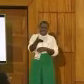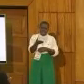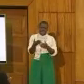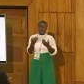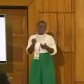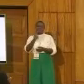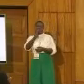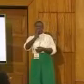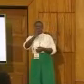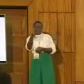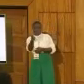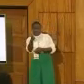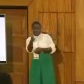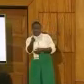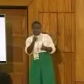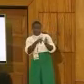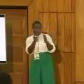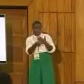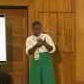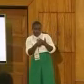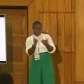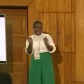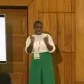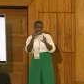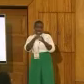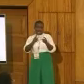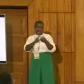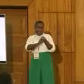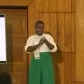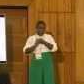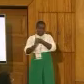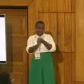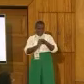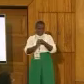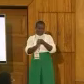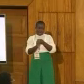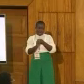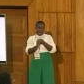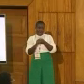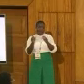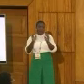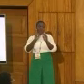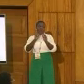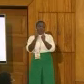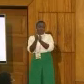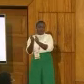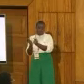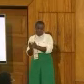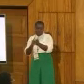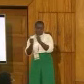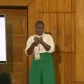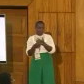clients accessed PrEP or PEP in partner referral facilities. The lessons learned were